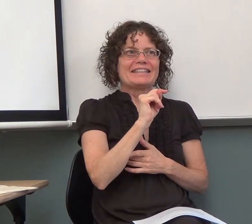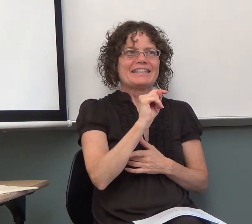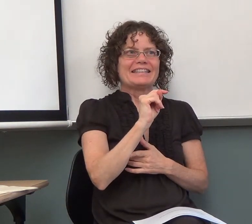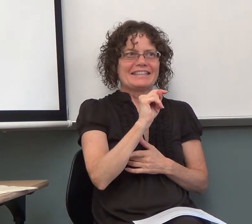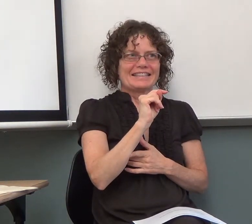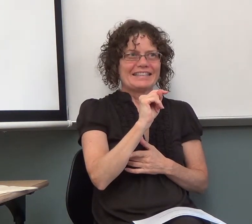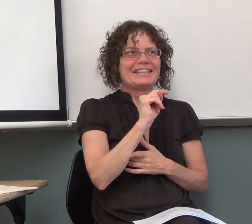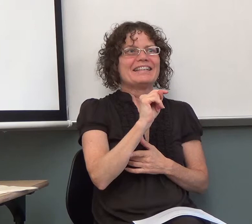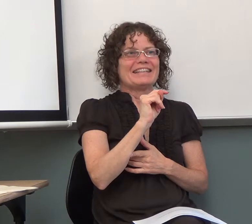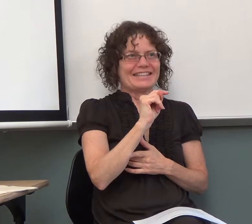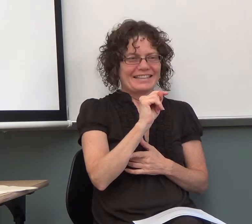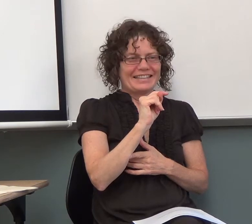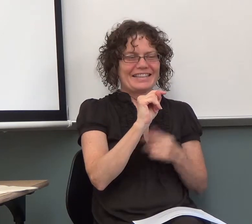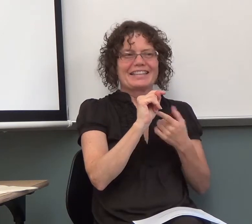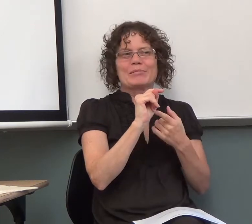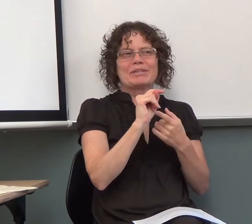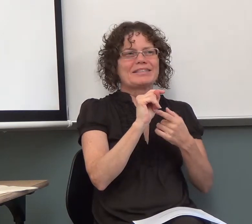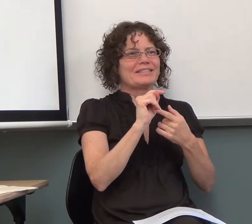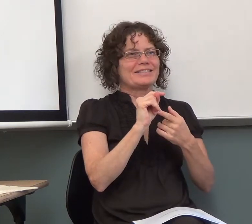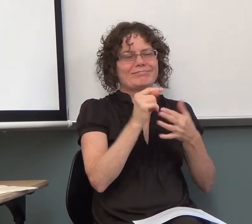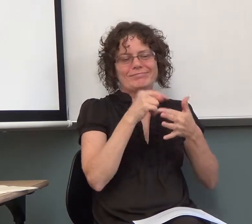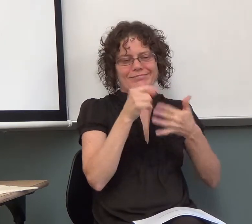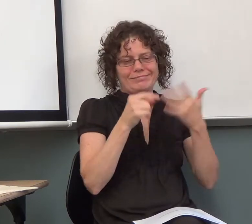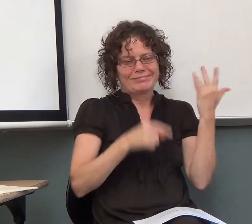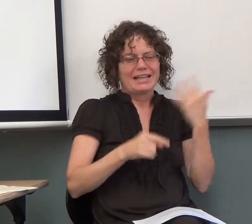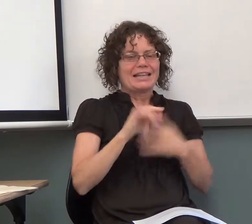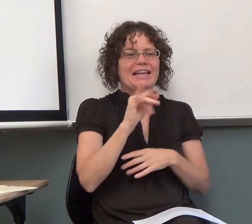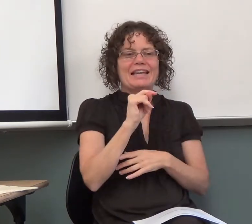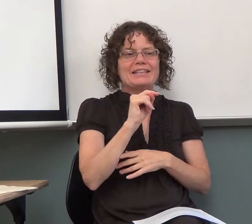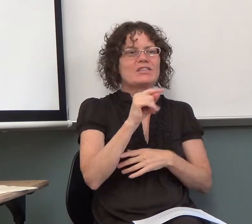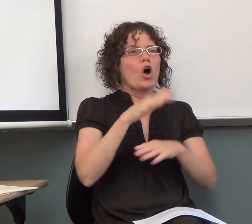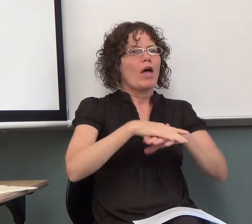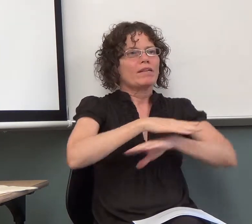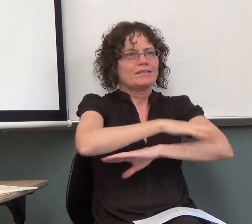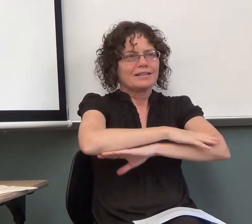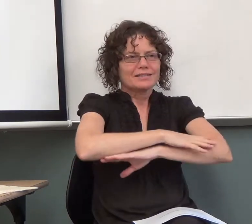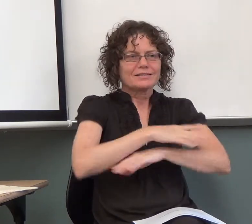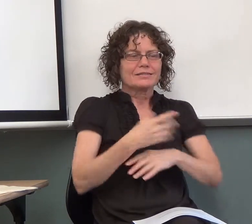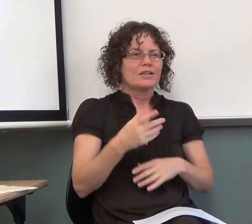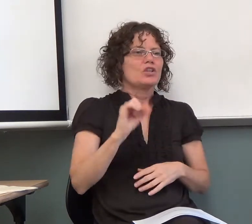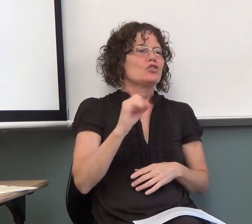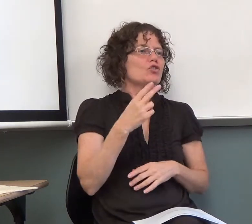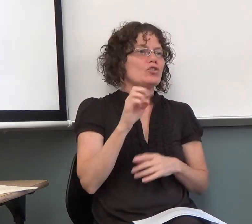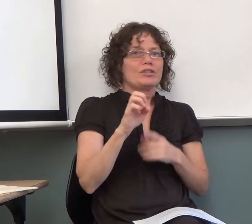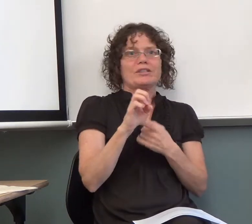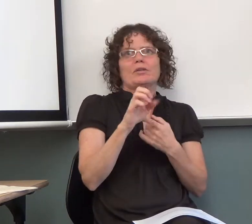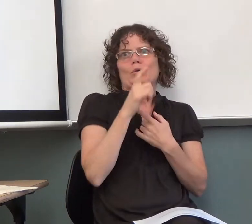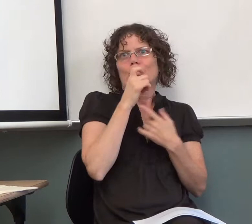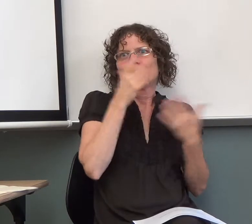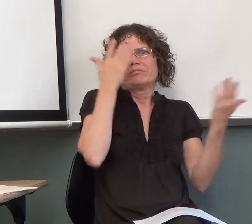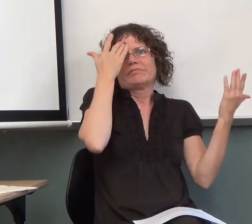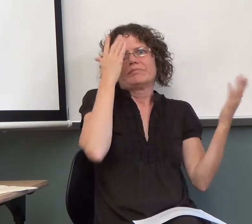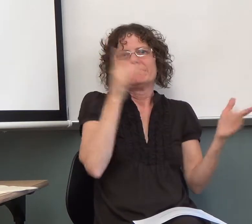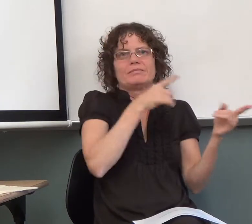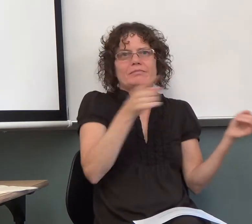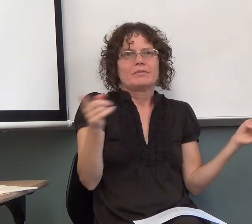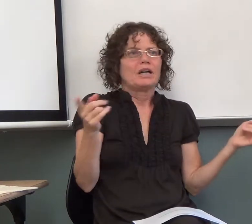things. Okay, it lies on the desk. Could be a number of things. She could be a number of people. Right? He could be any person in the